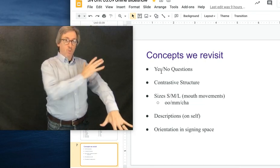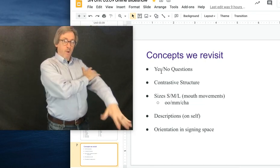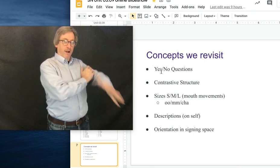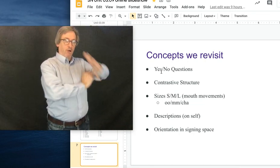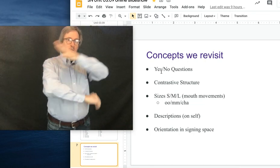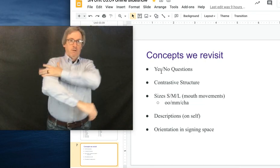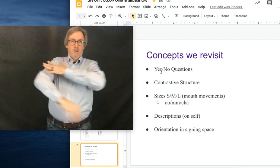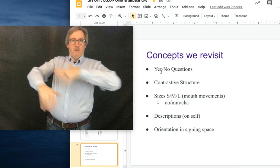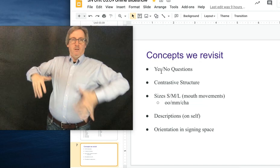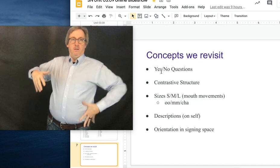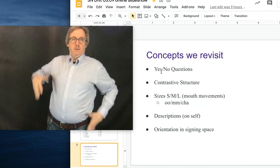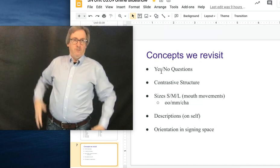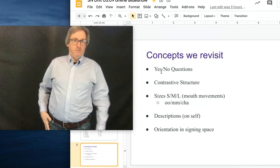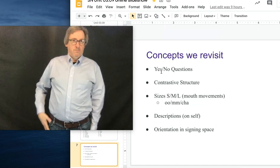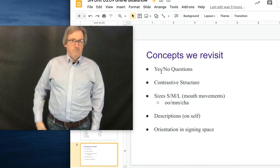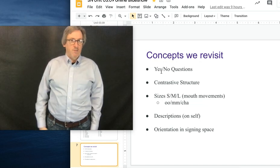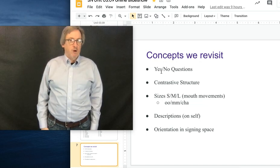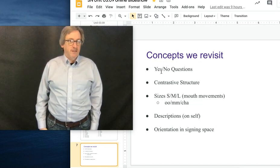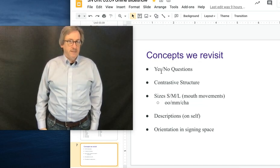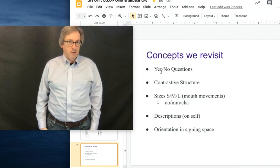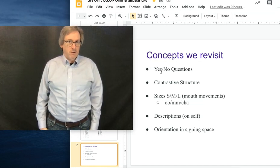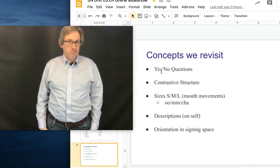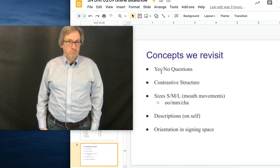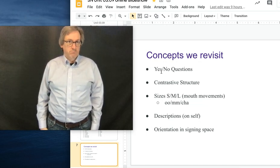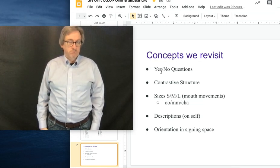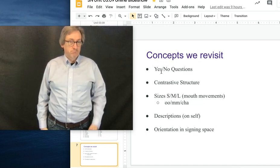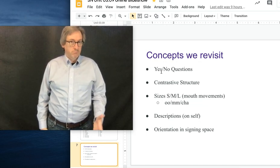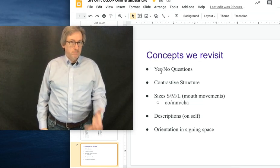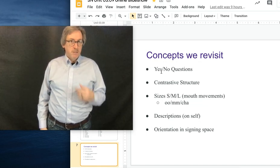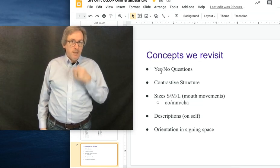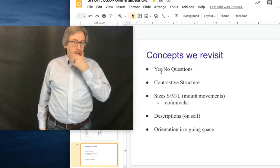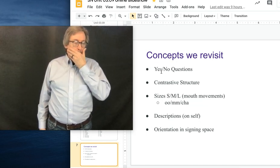show where the markings are.